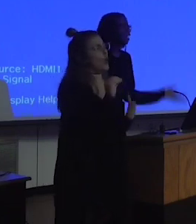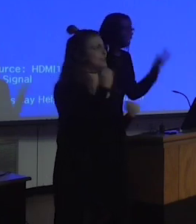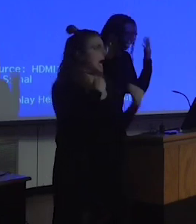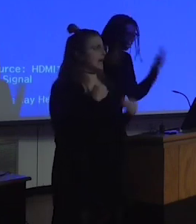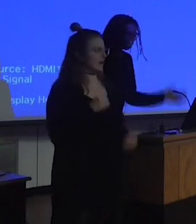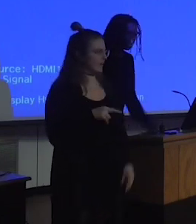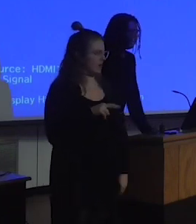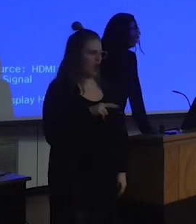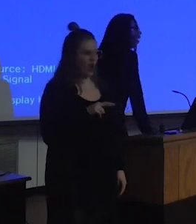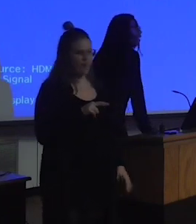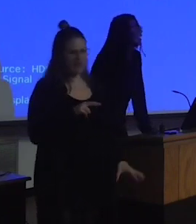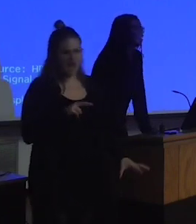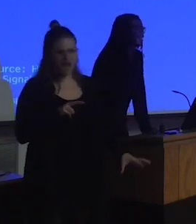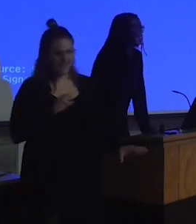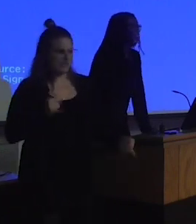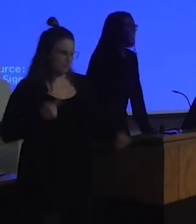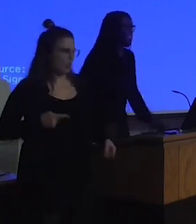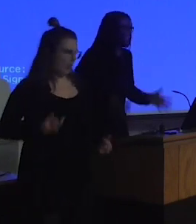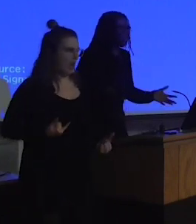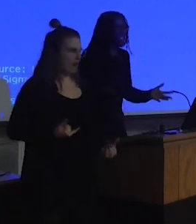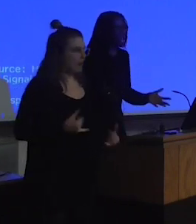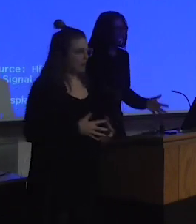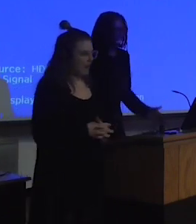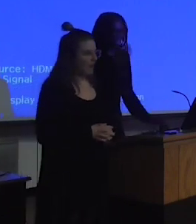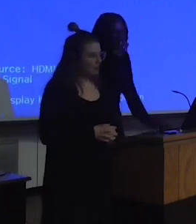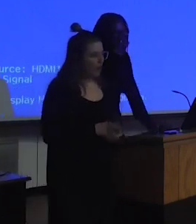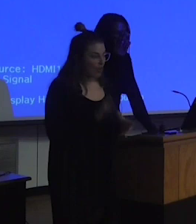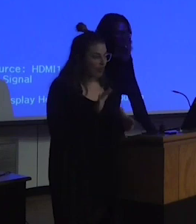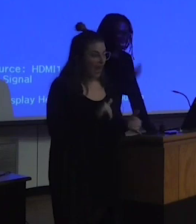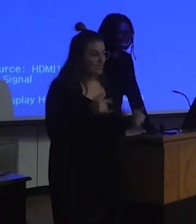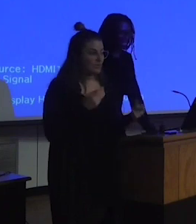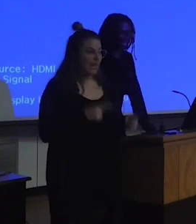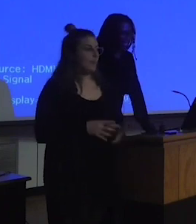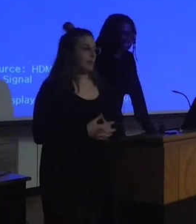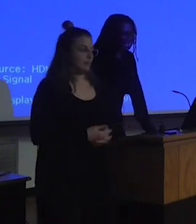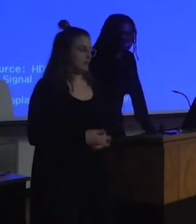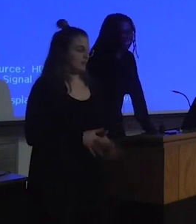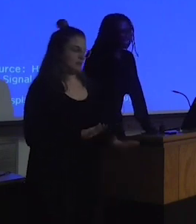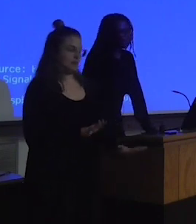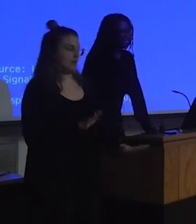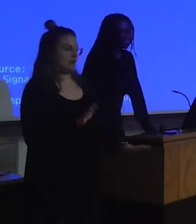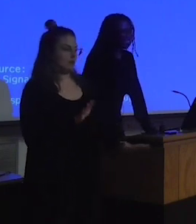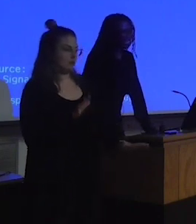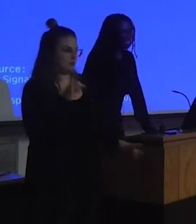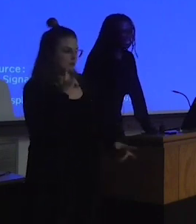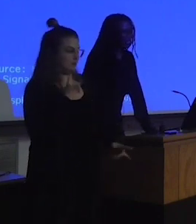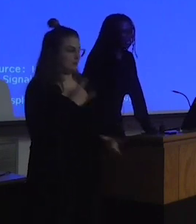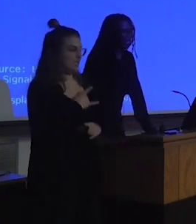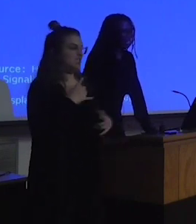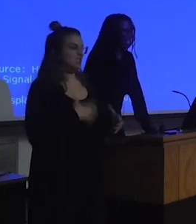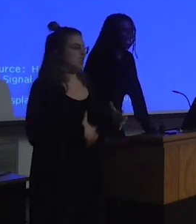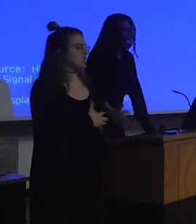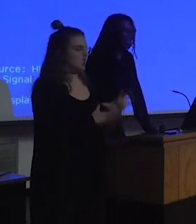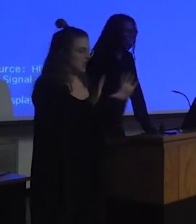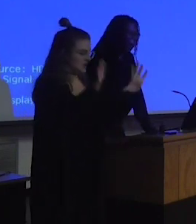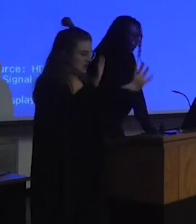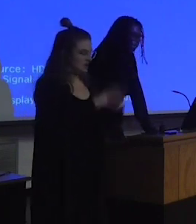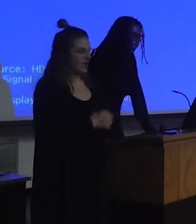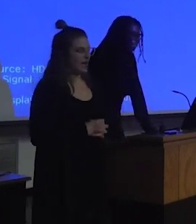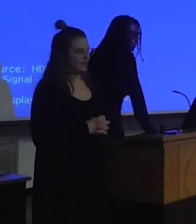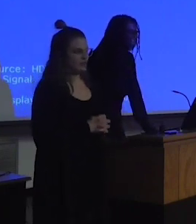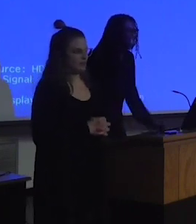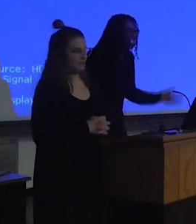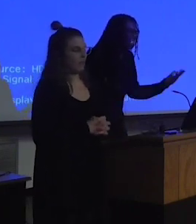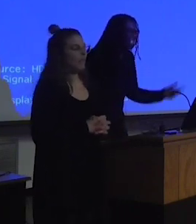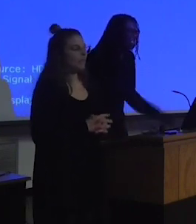wow, this is where we are. So, like, you know, this is what we're doing now. And yeah, it is, like, it's completely disgusting to me, and I abhor